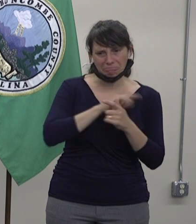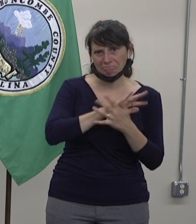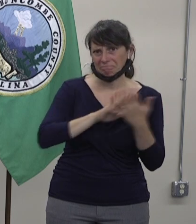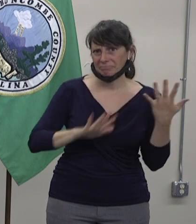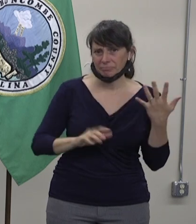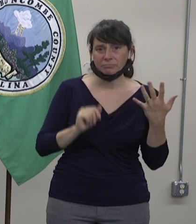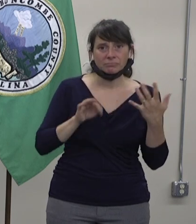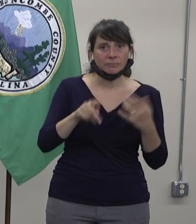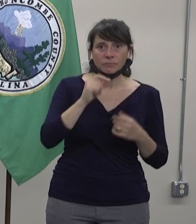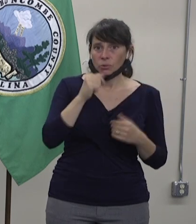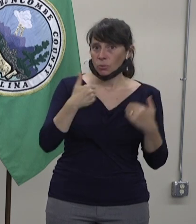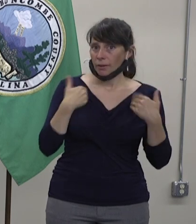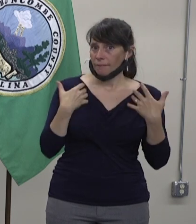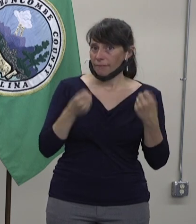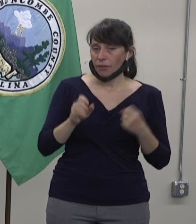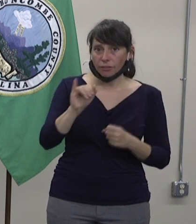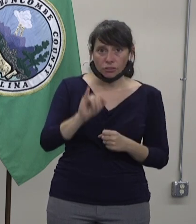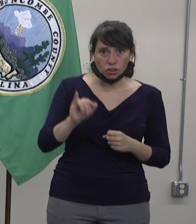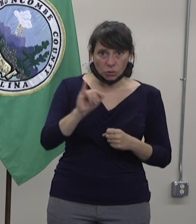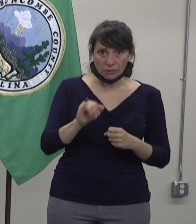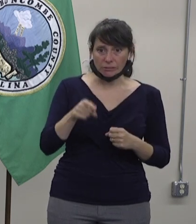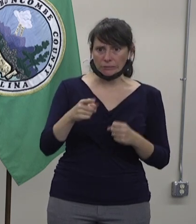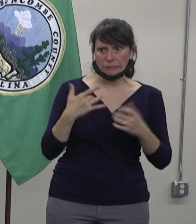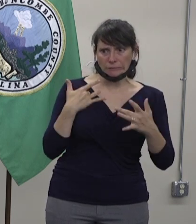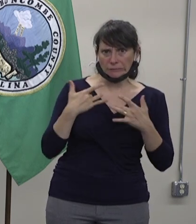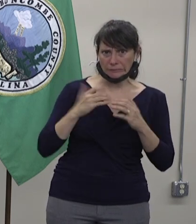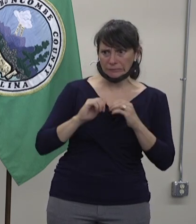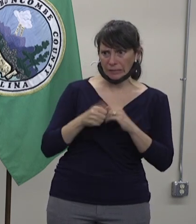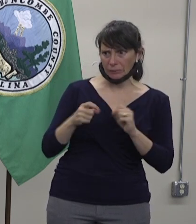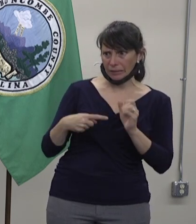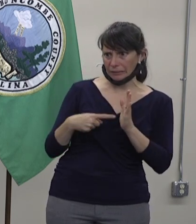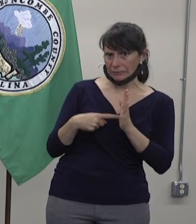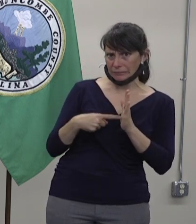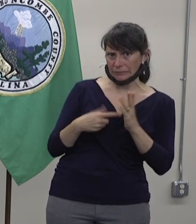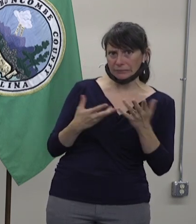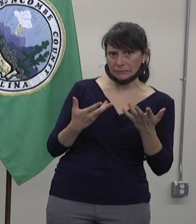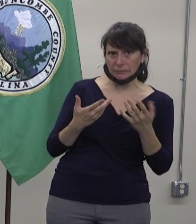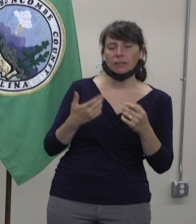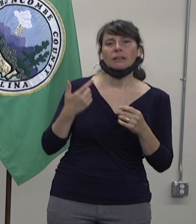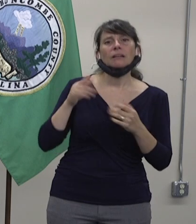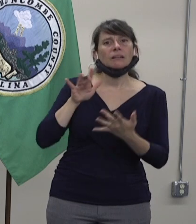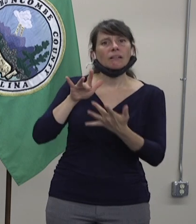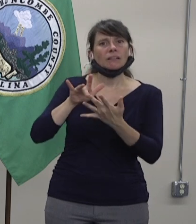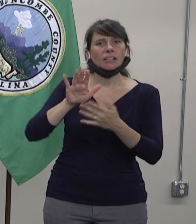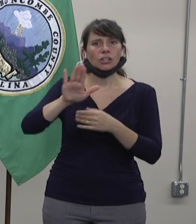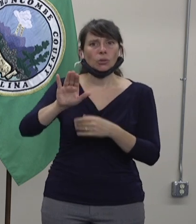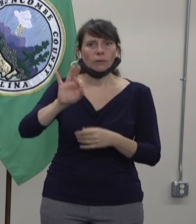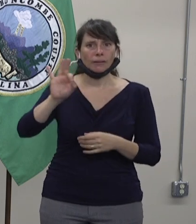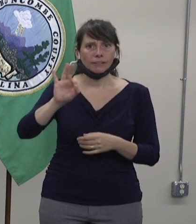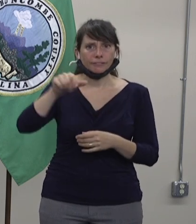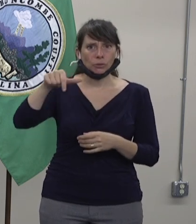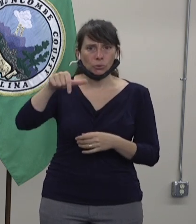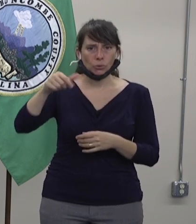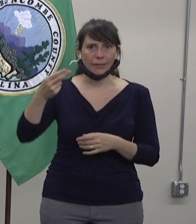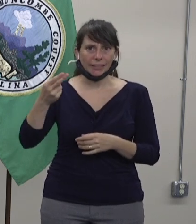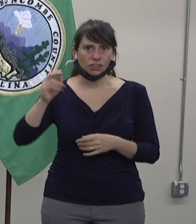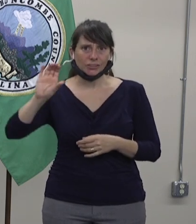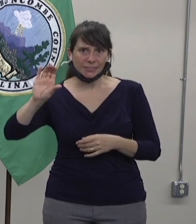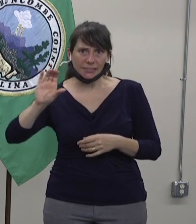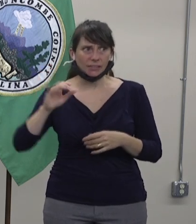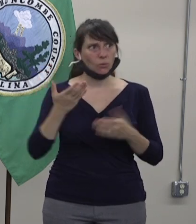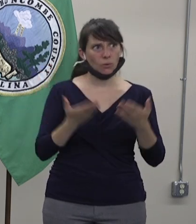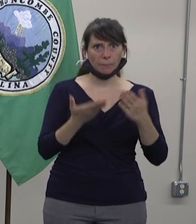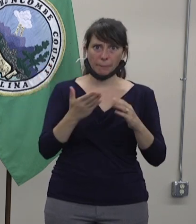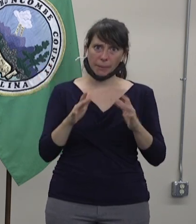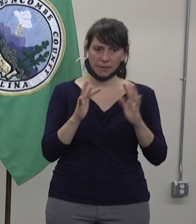worried about the cost of testing, we encourage you to contact your closest federally qualified health center or one of our local clinics